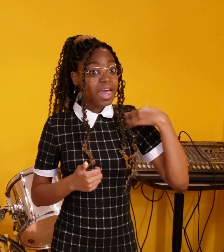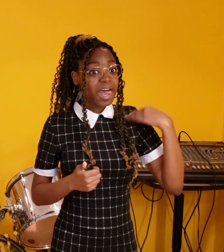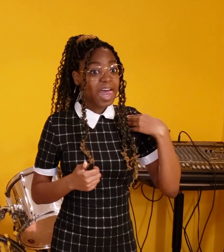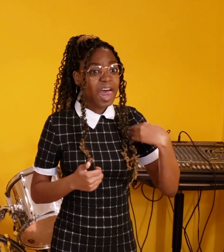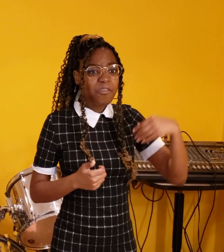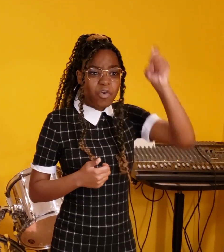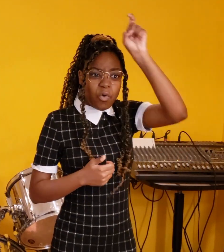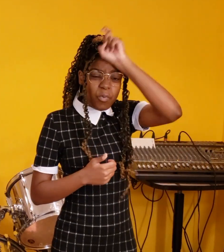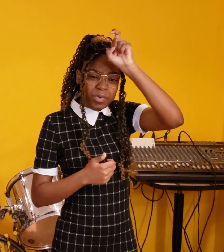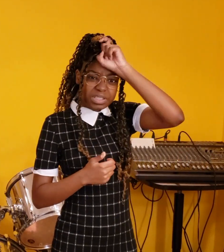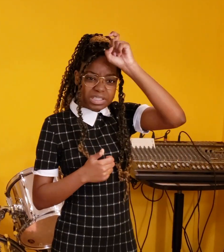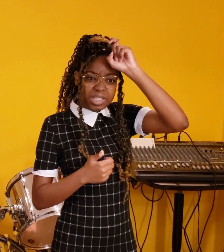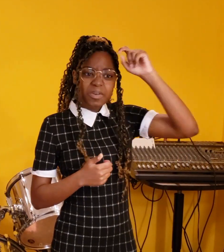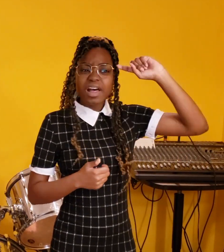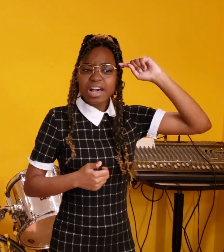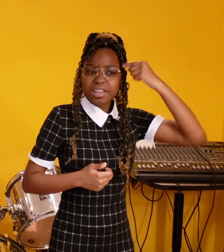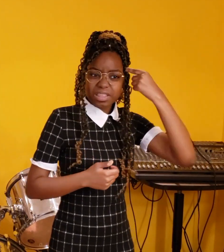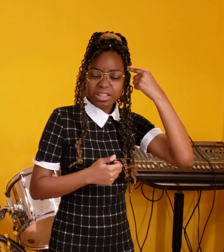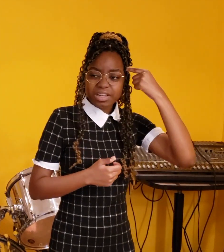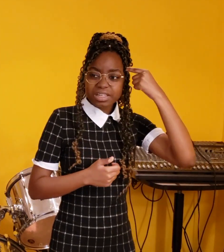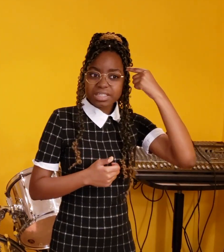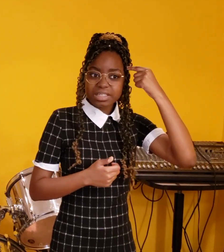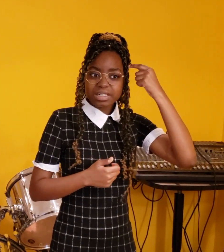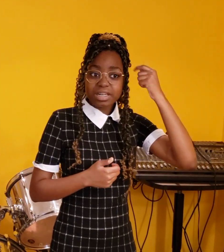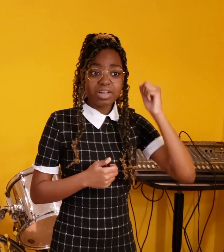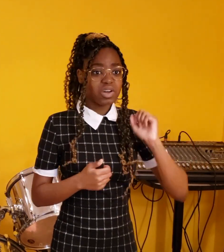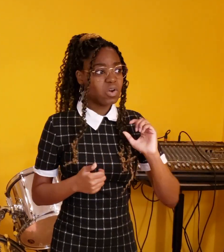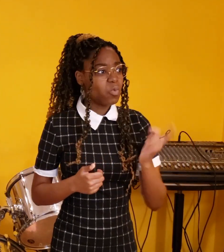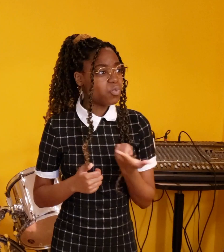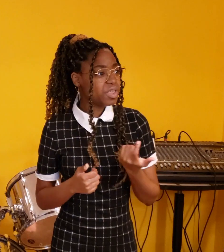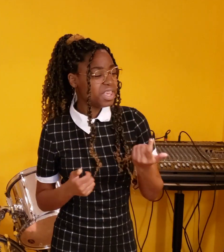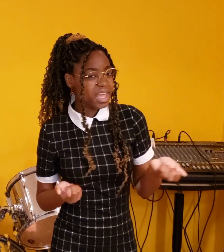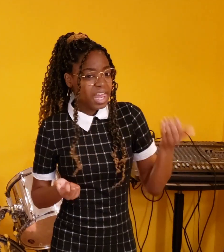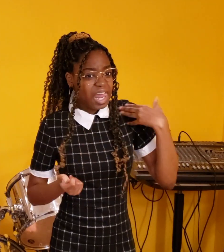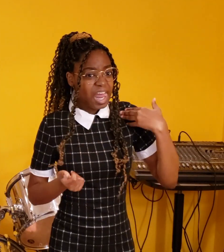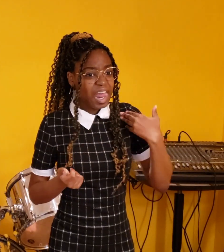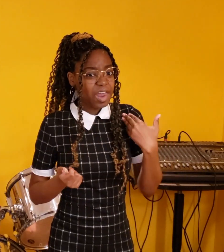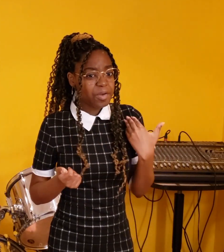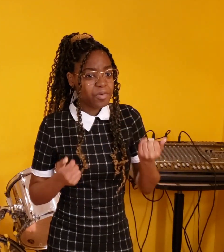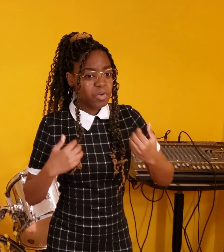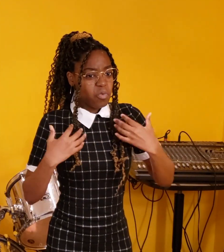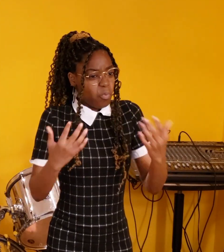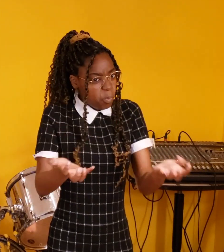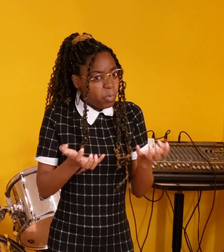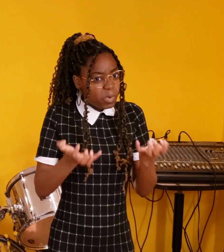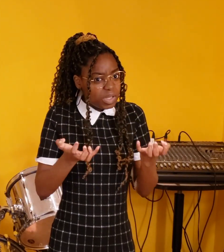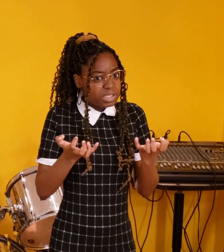that? We can reason, we have will, we have emotions.